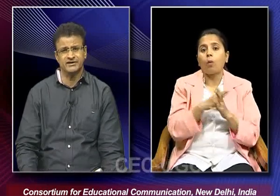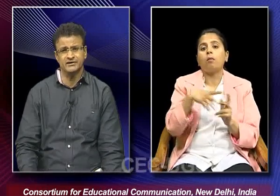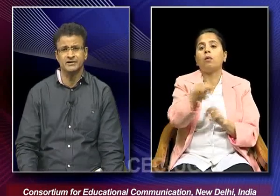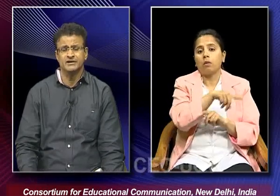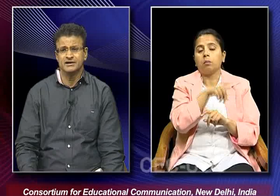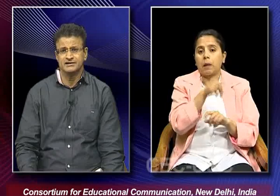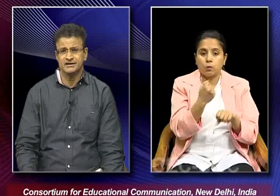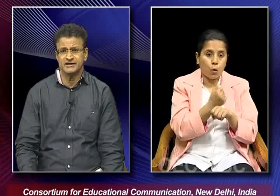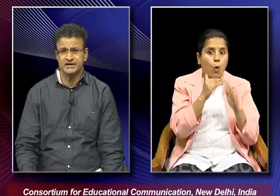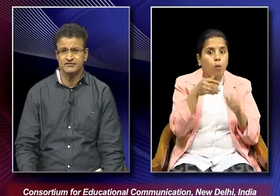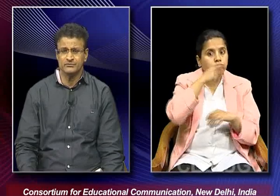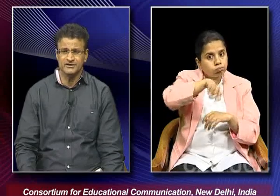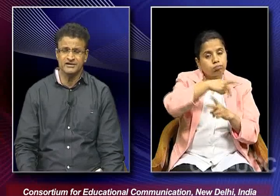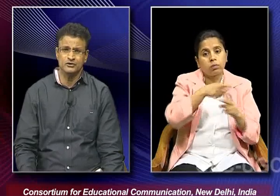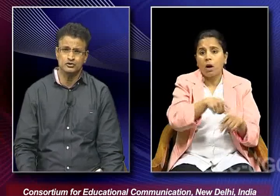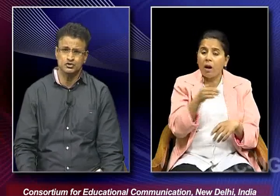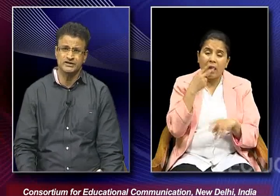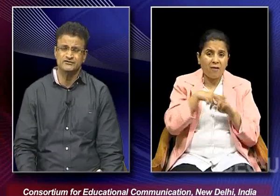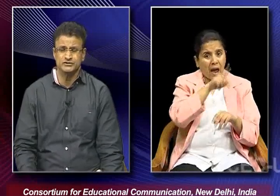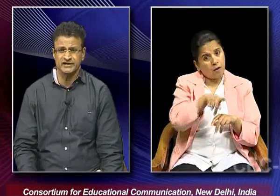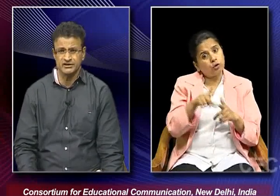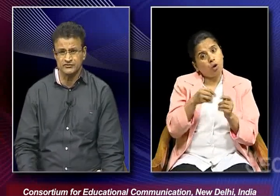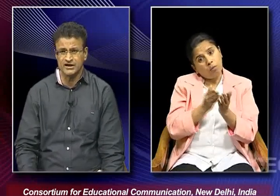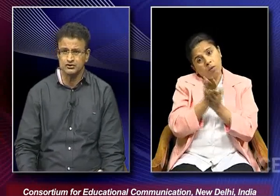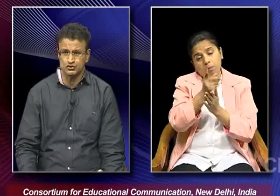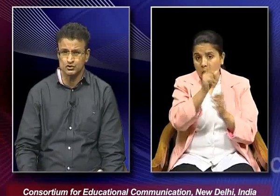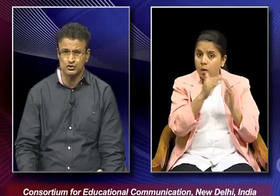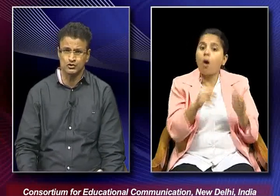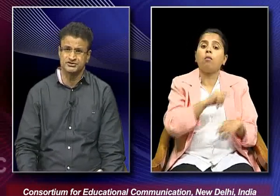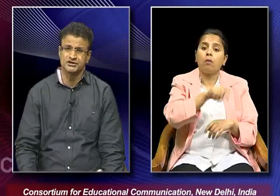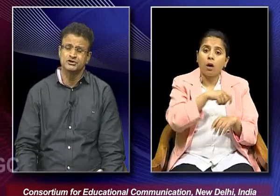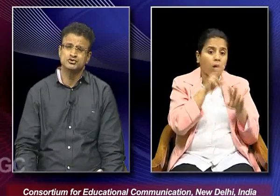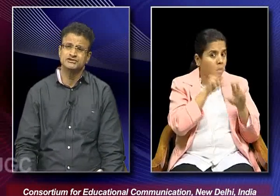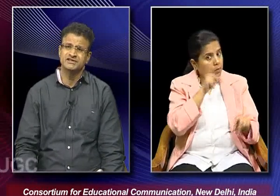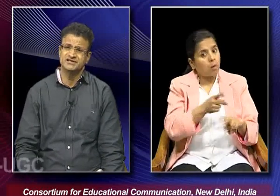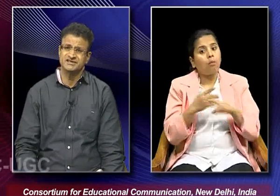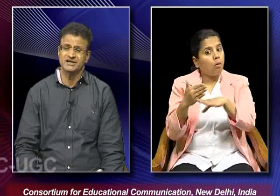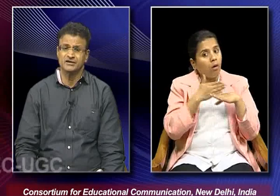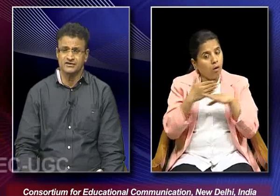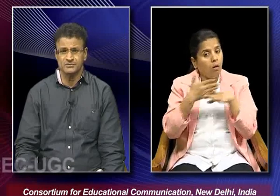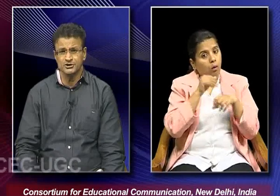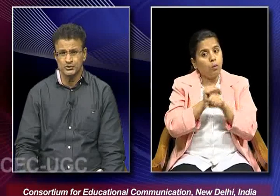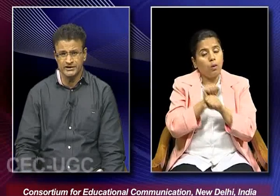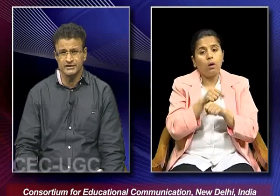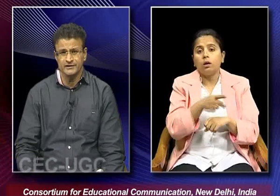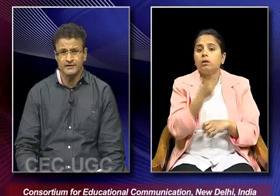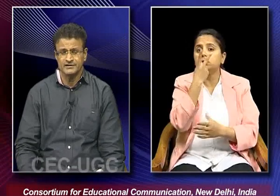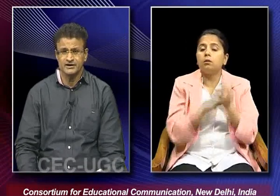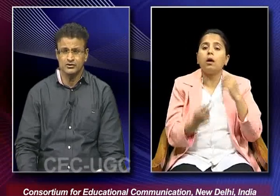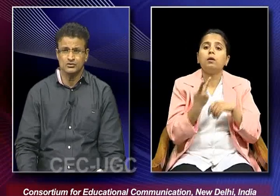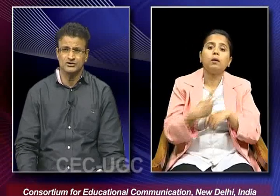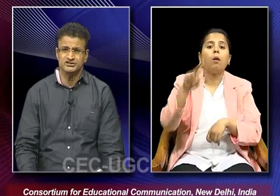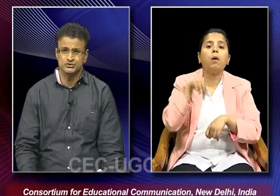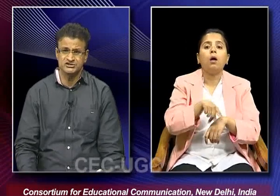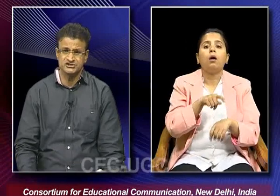even when they are the career women, then also they have to take care of the household chores. So she has that kind of a double duty, that